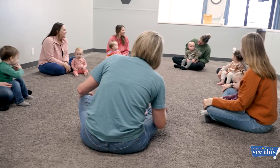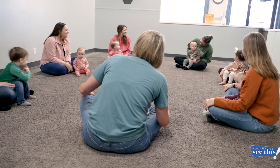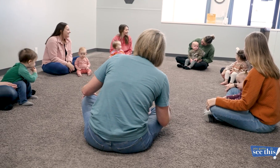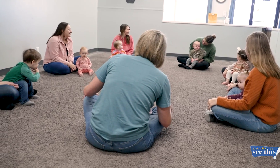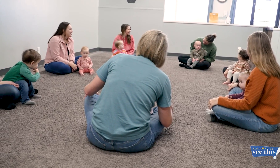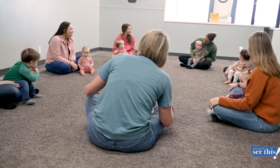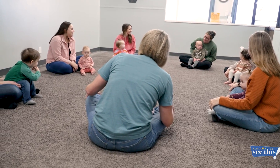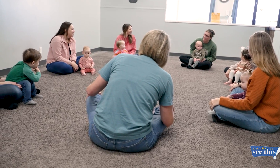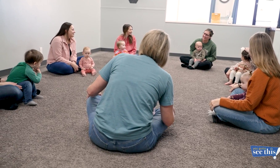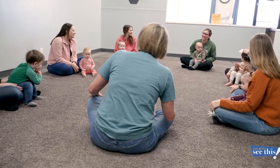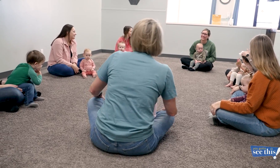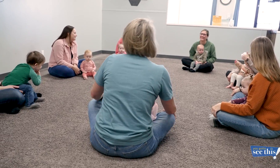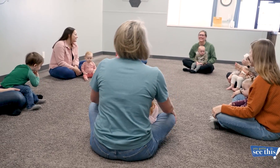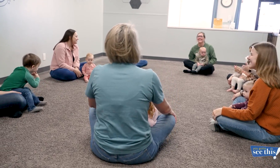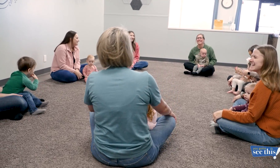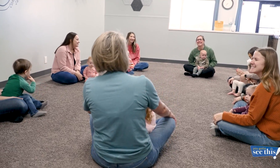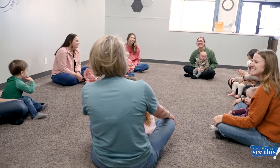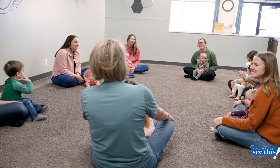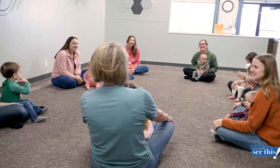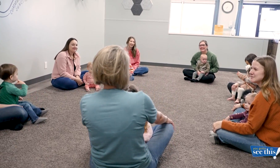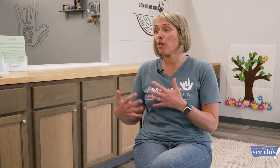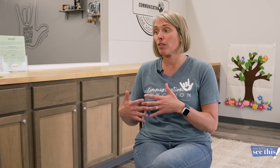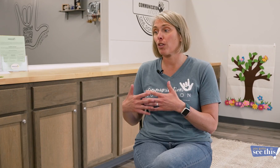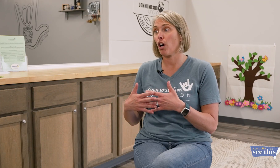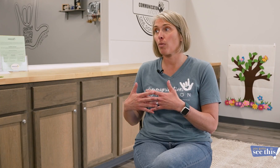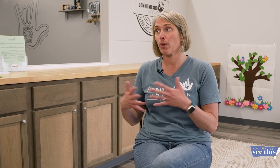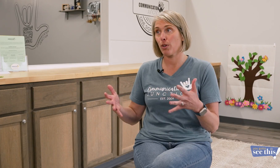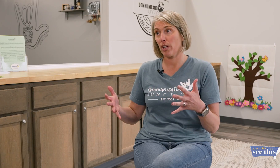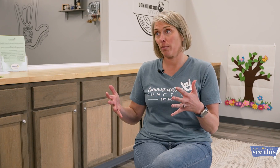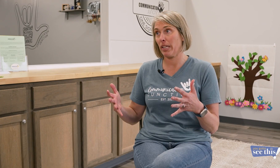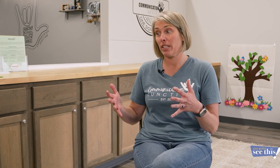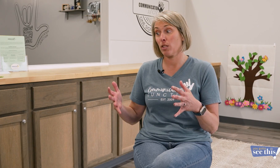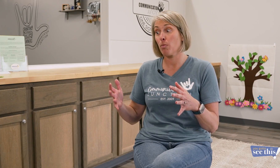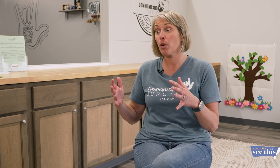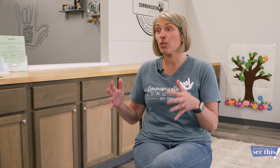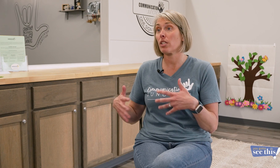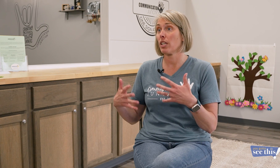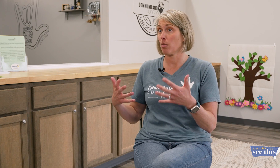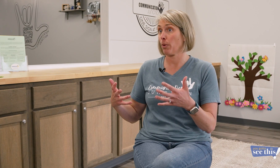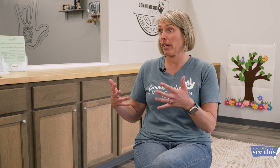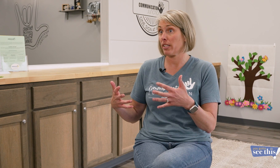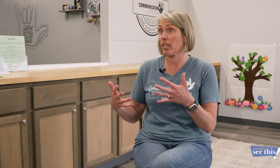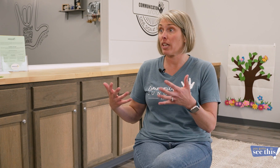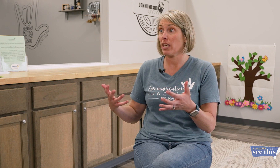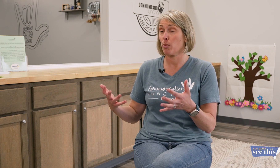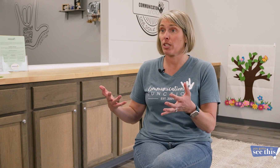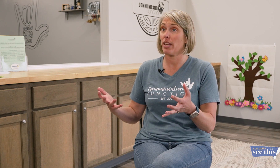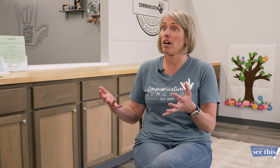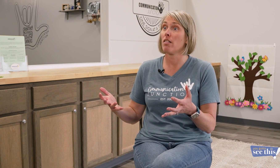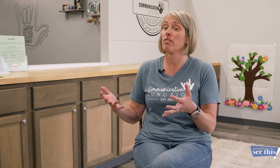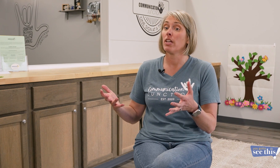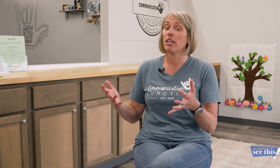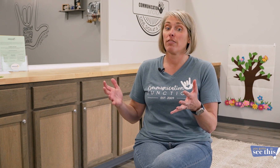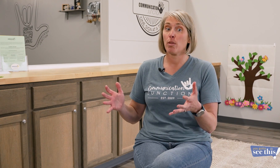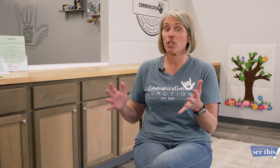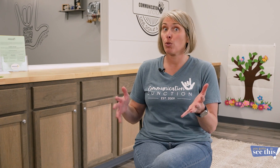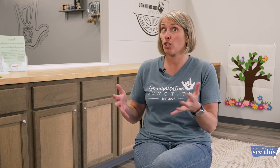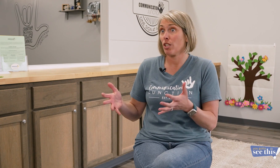who are in special needs programs. However, our program is mostly comprised, like 90%, of families who are just